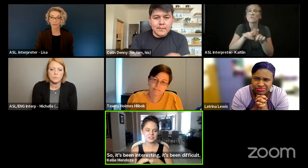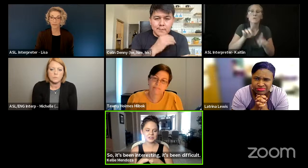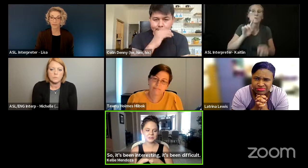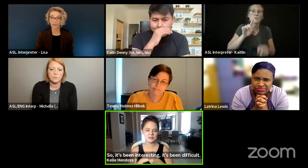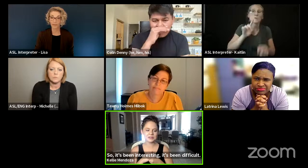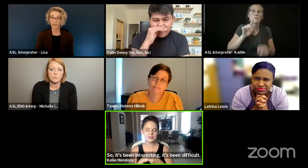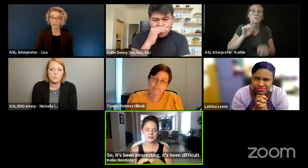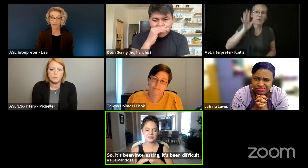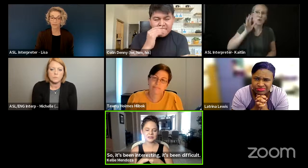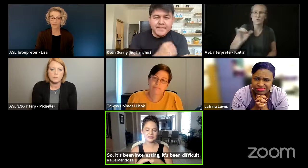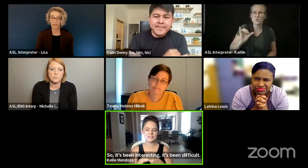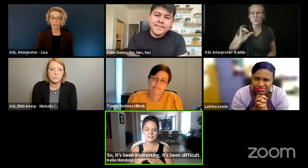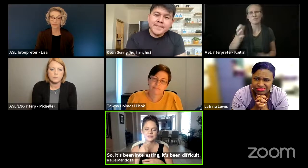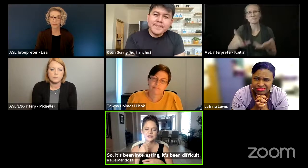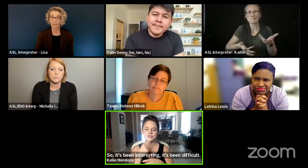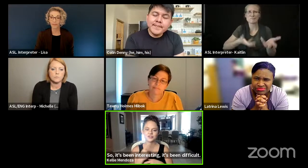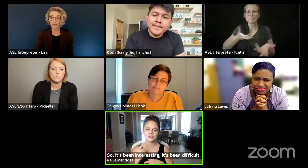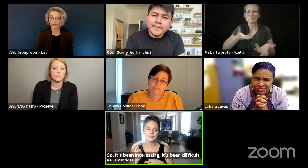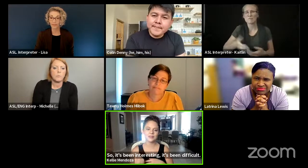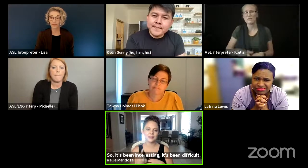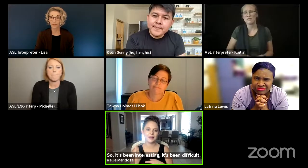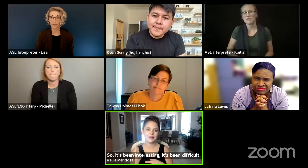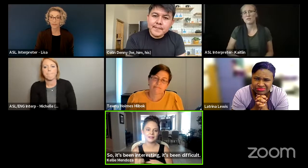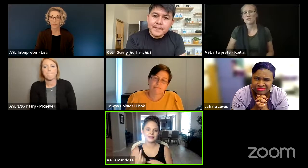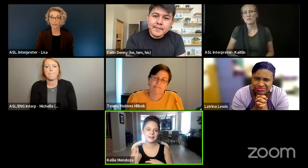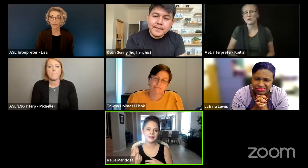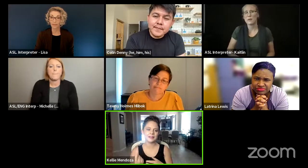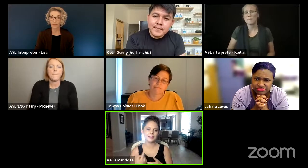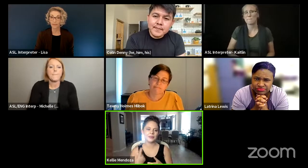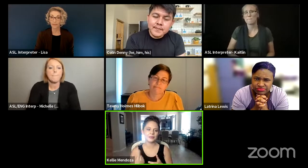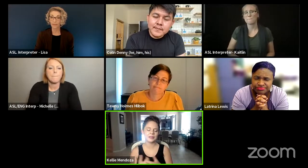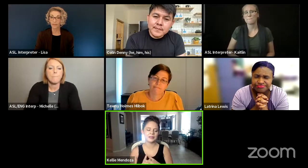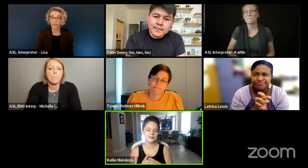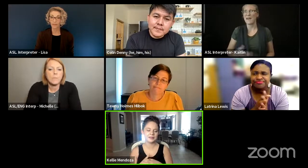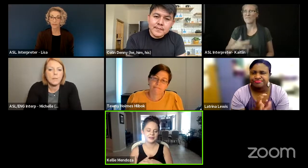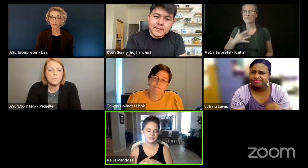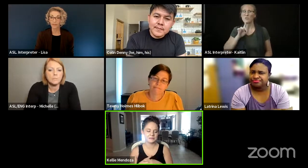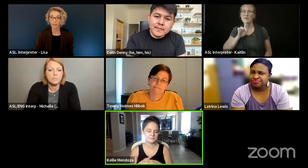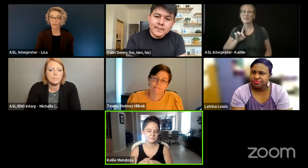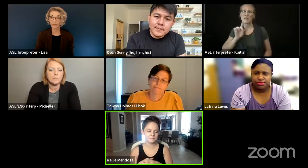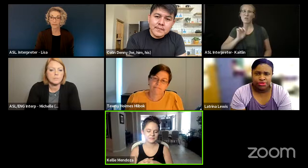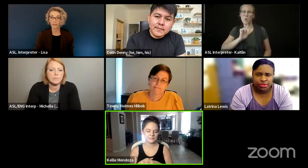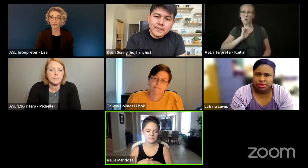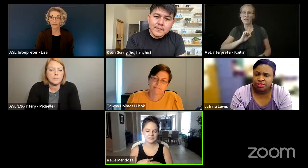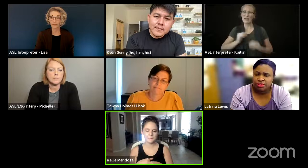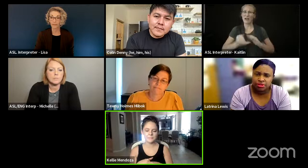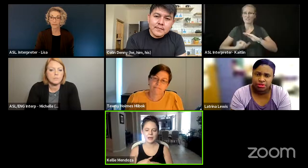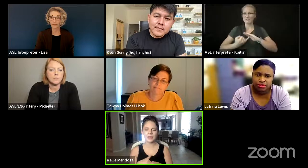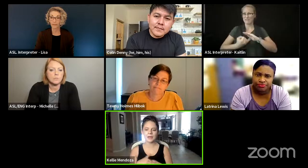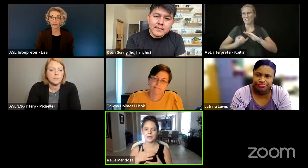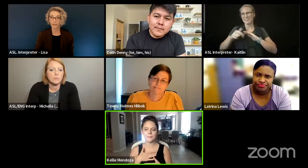And it's just been extremely isolating and lonely.